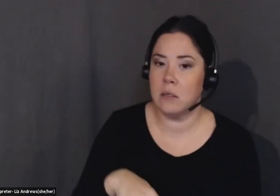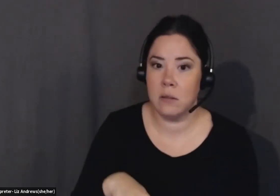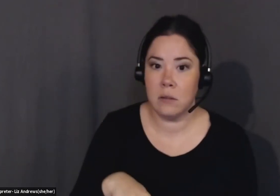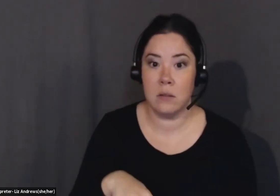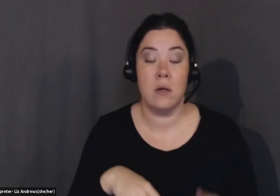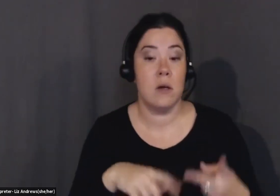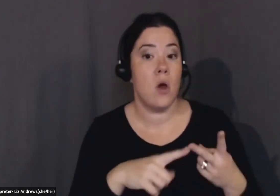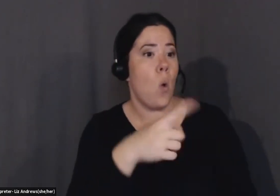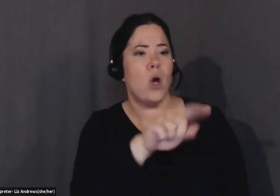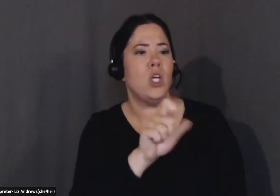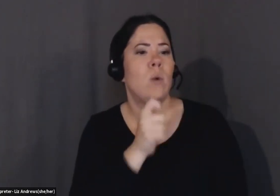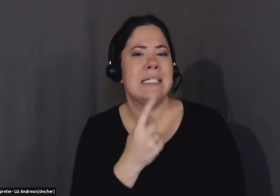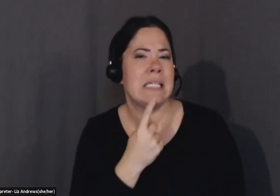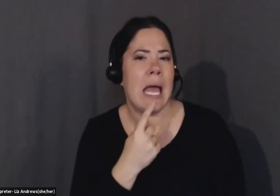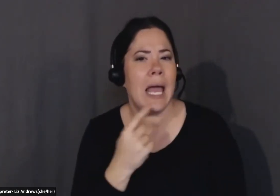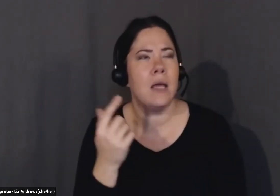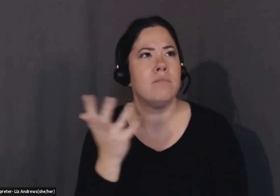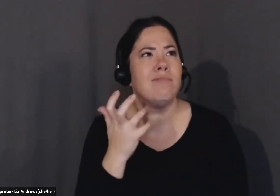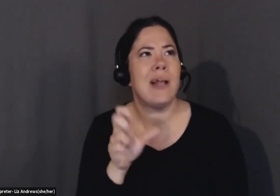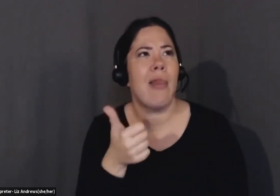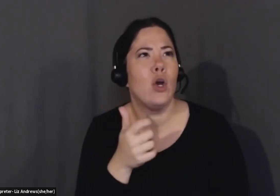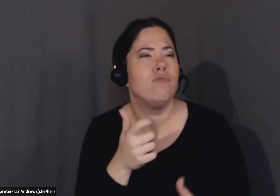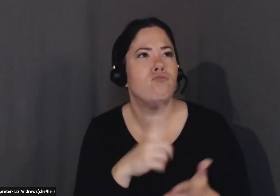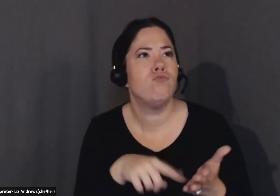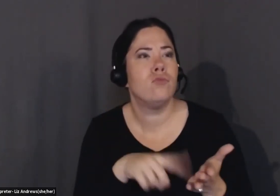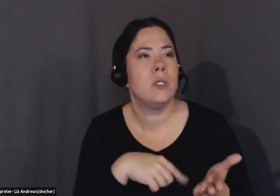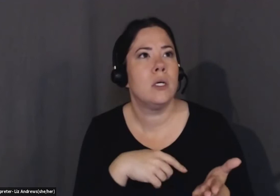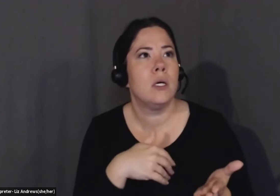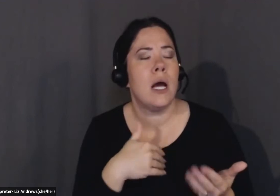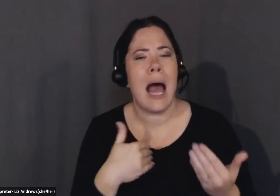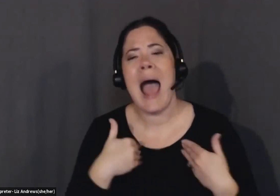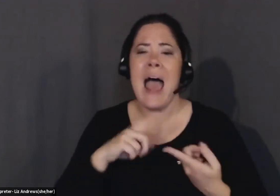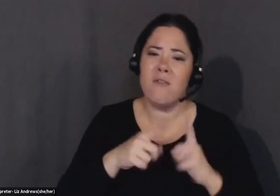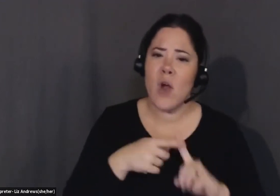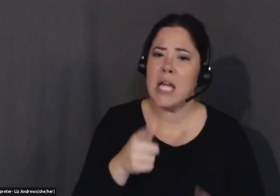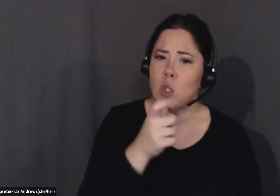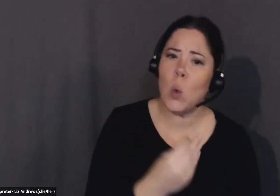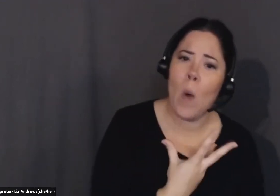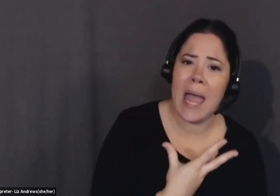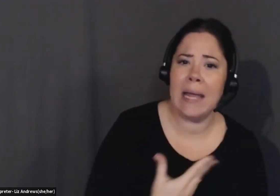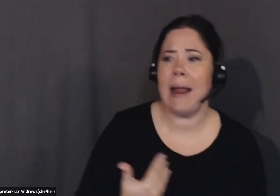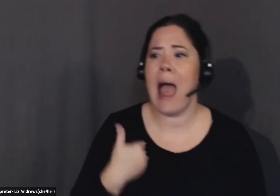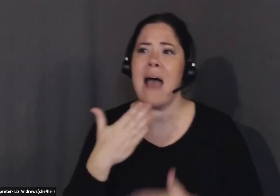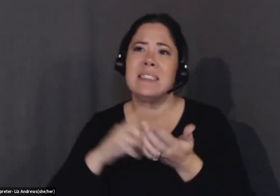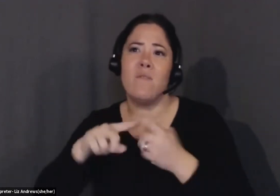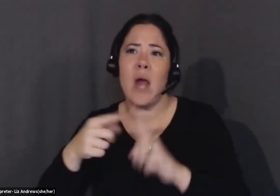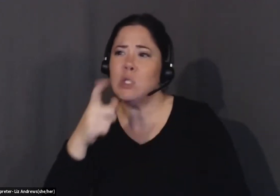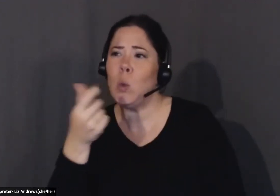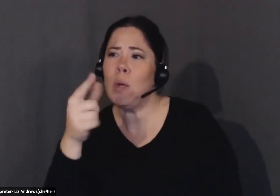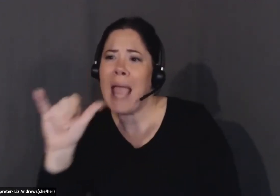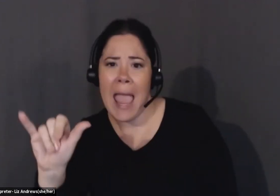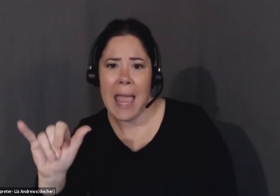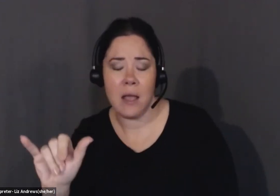say, what, I have some friends who are white. I have some friends who are gay. I mean, just these